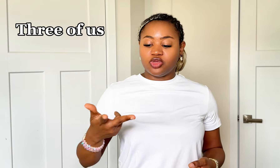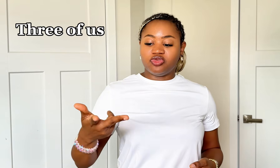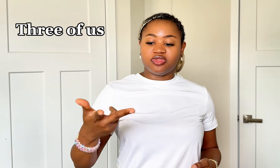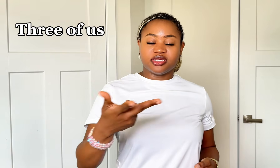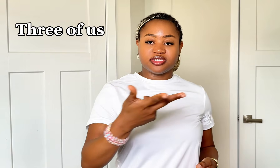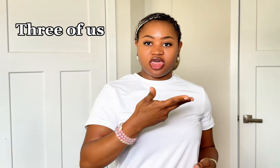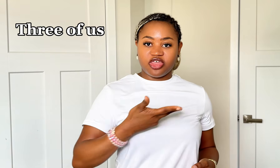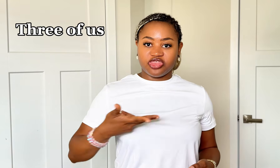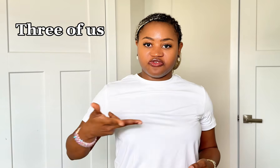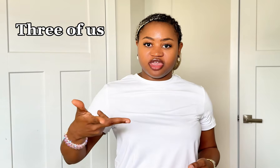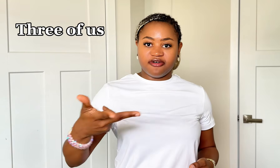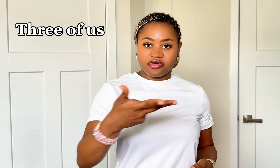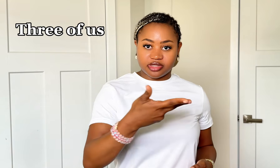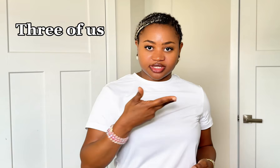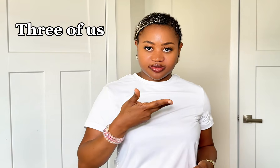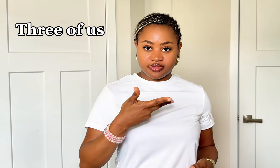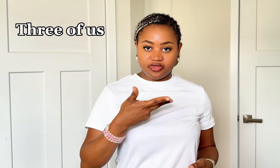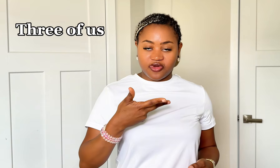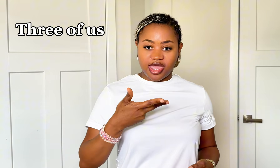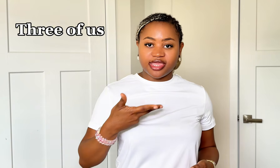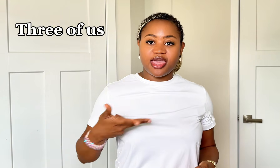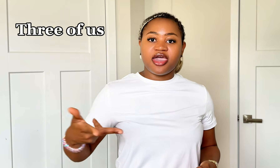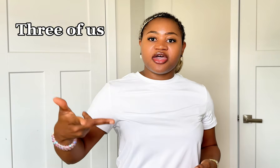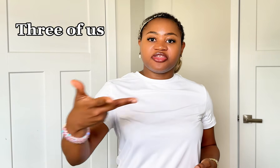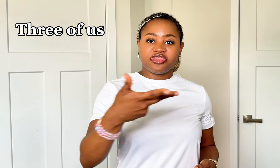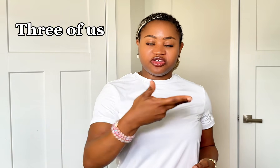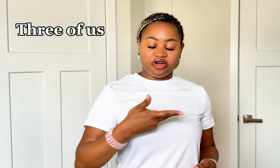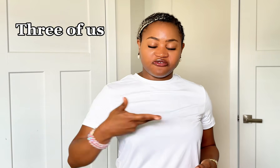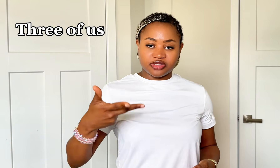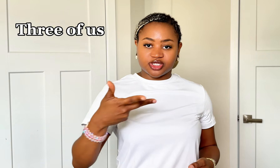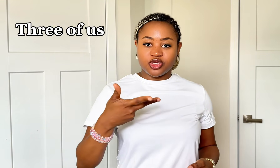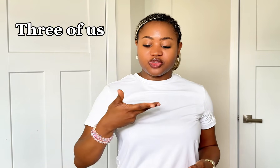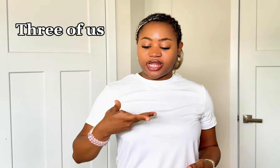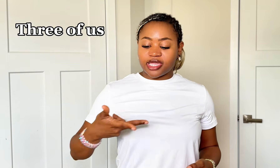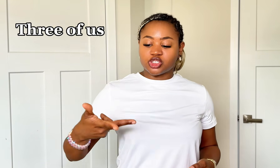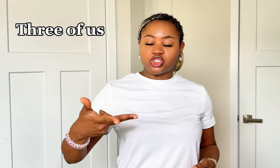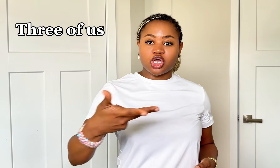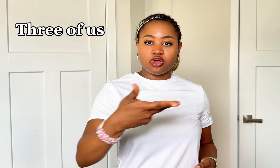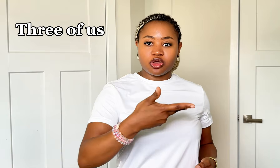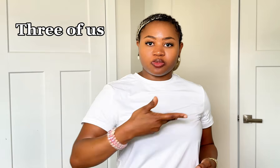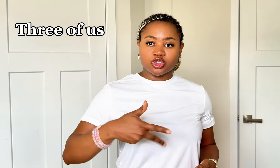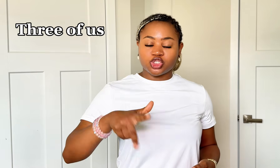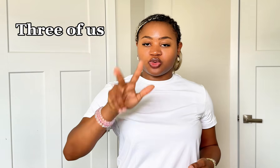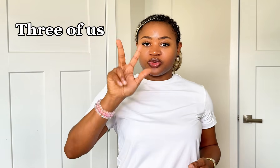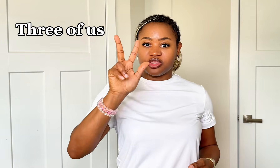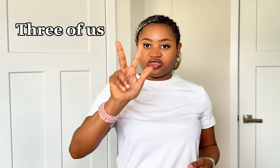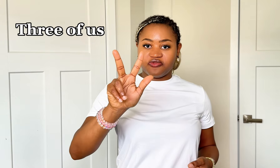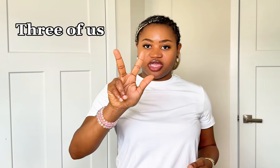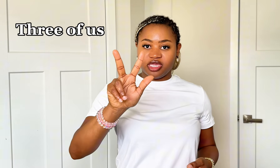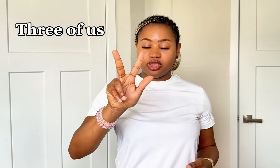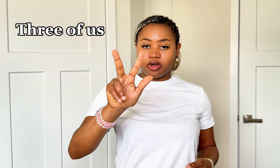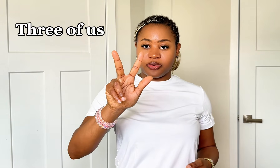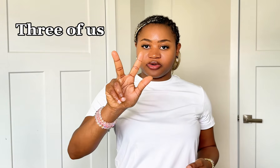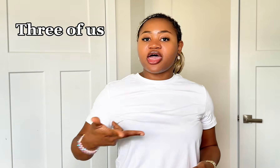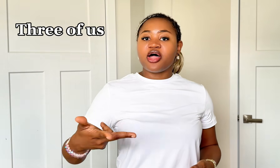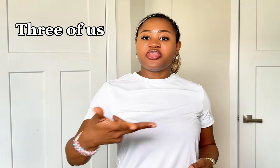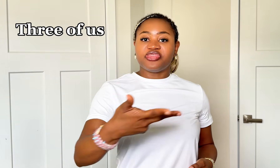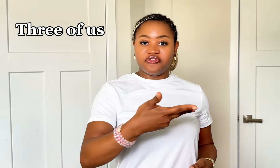do this. Three of us, right? Three of us. So you do like a circular motion with the three number. Three